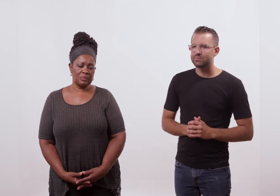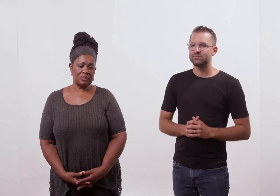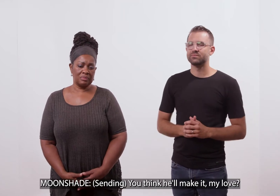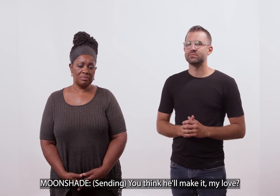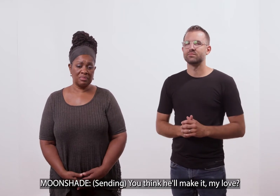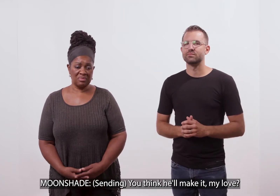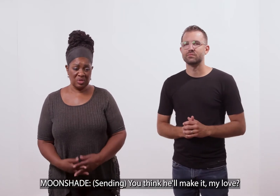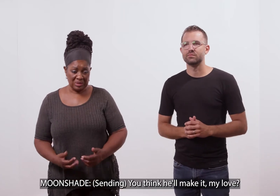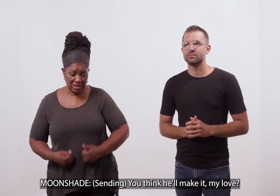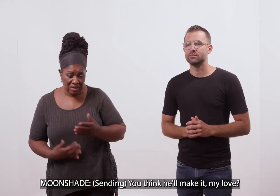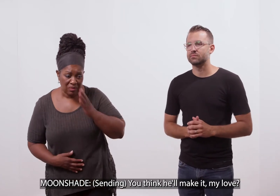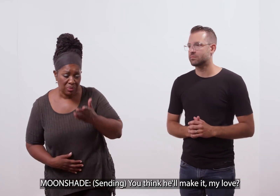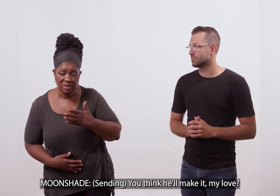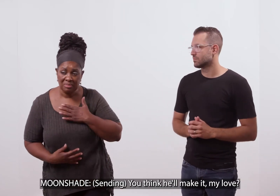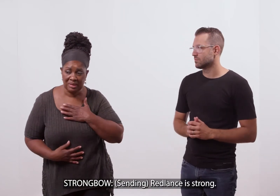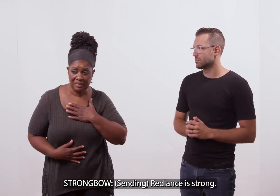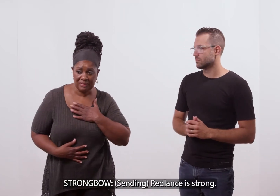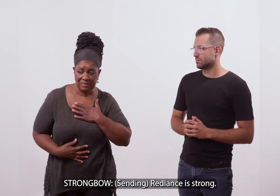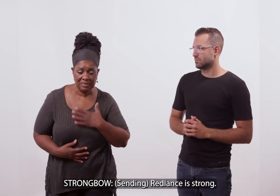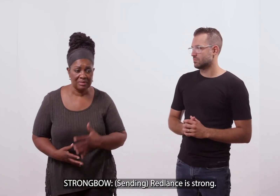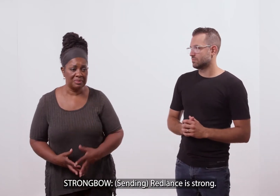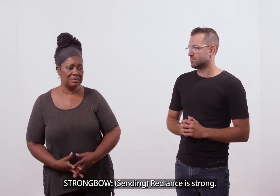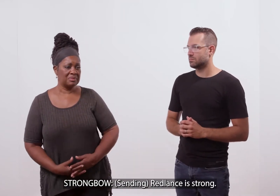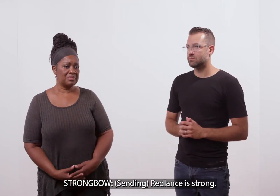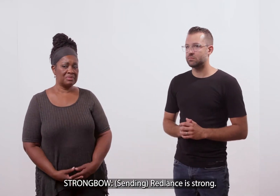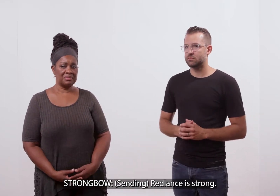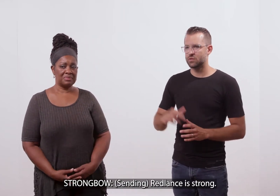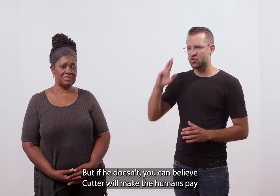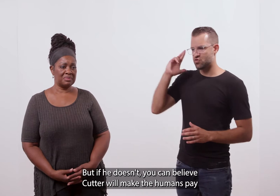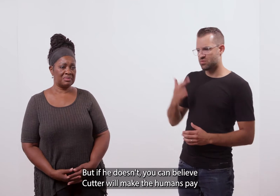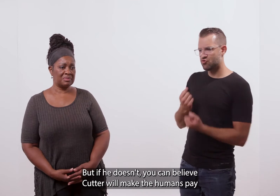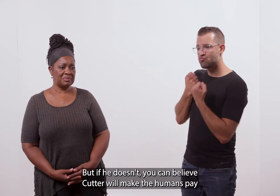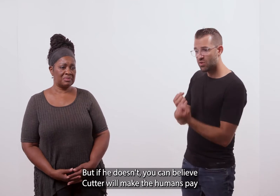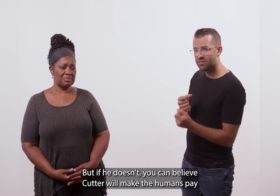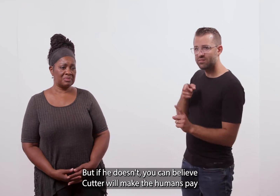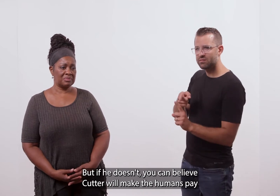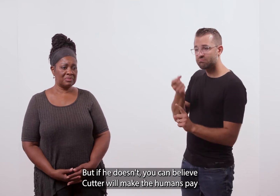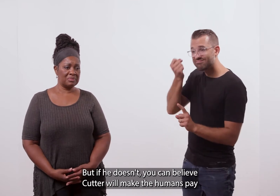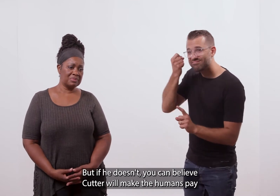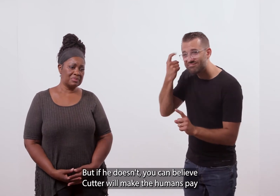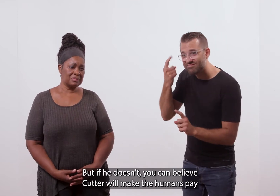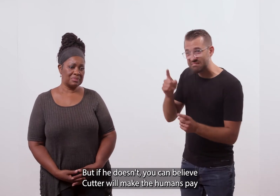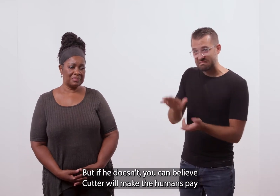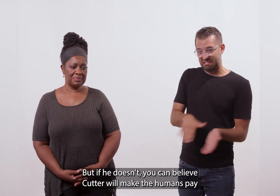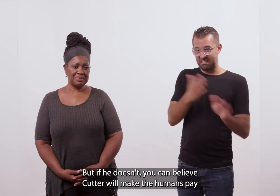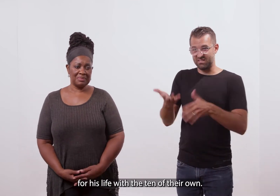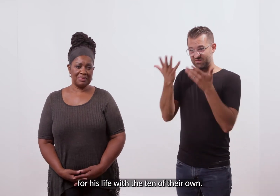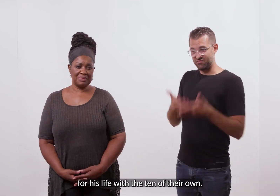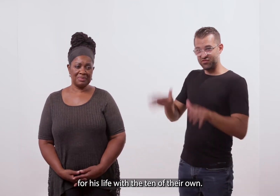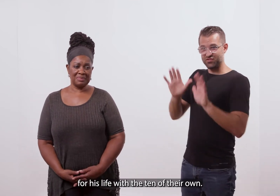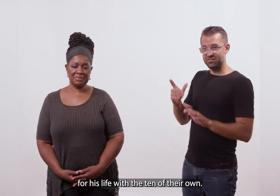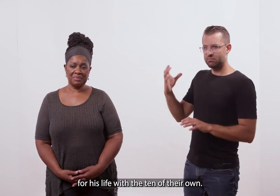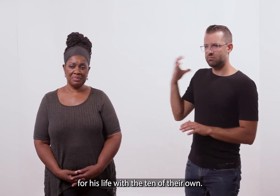You think he'll make it, my love? Redlance is strong. But if he doesn't, you can believe Cutter will make the humans pay for his